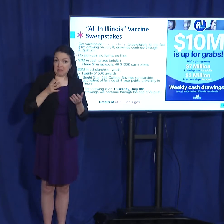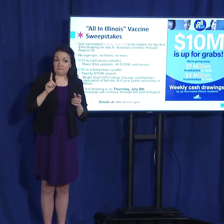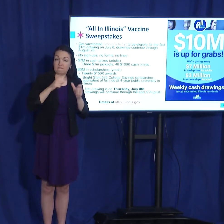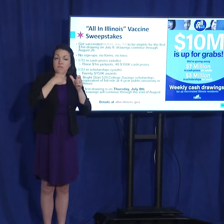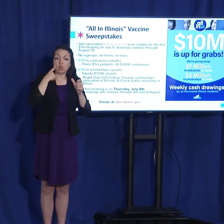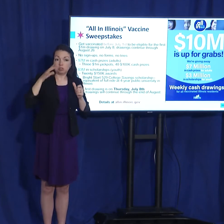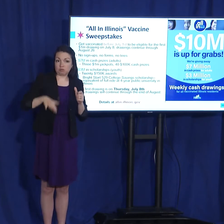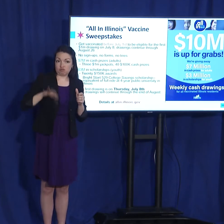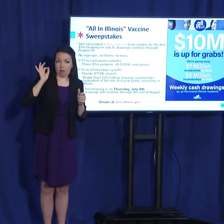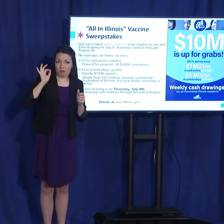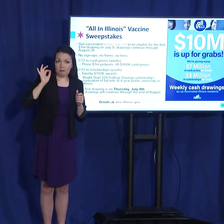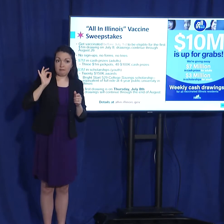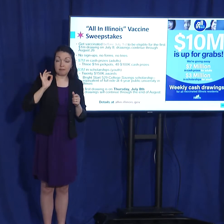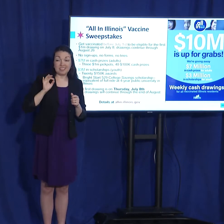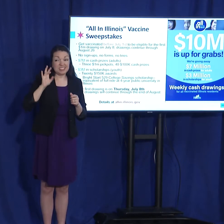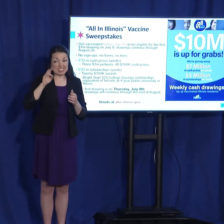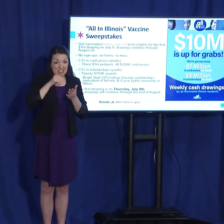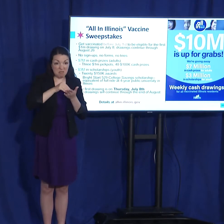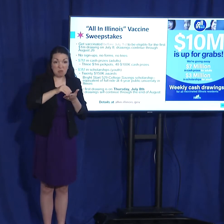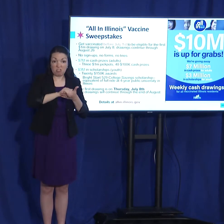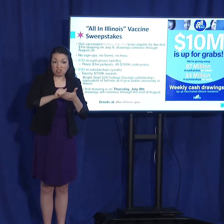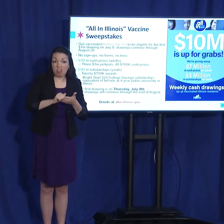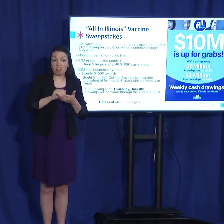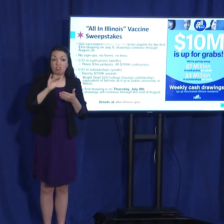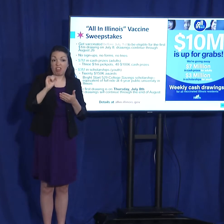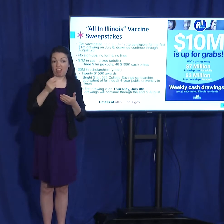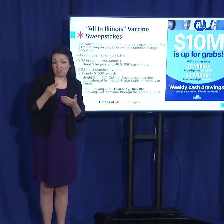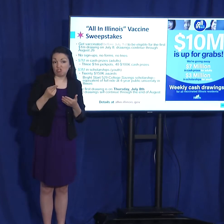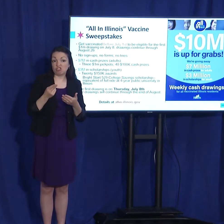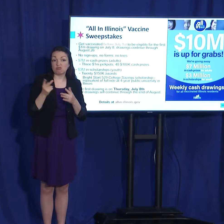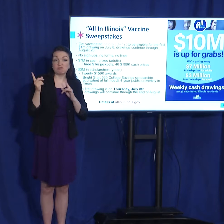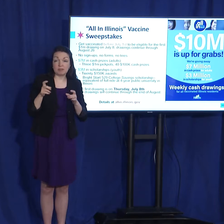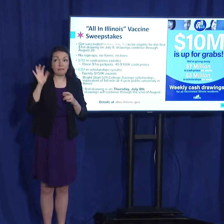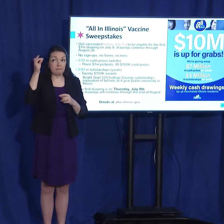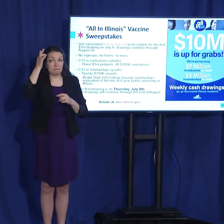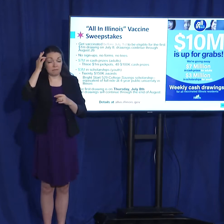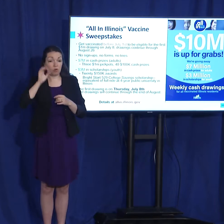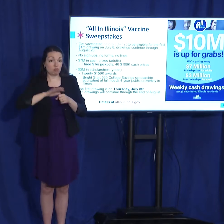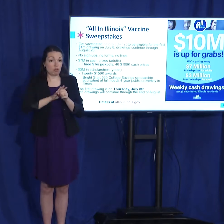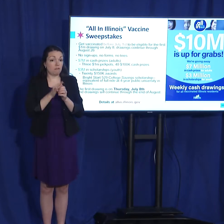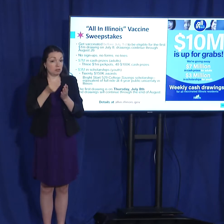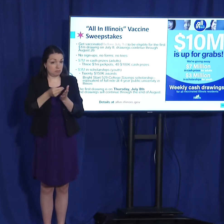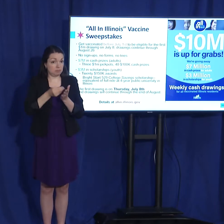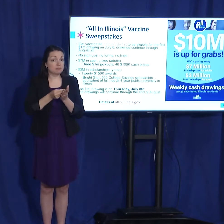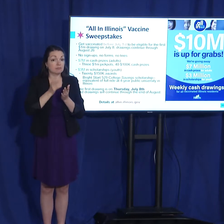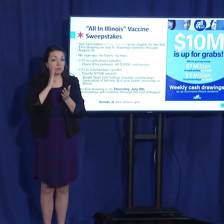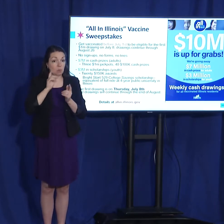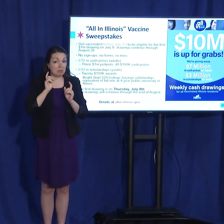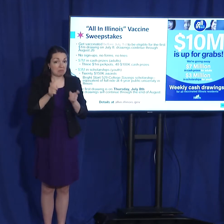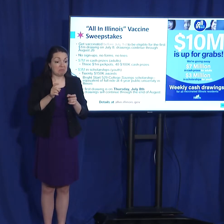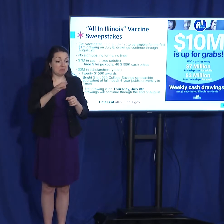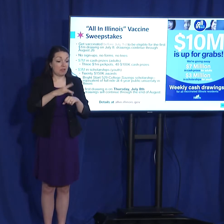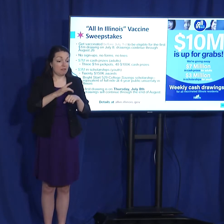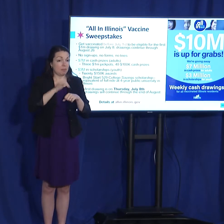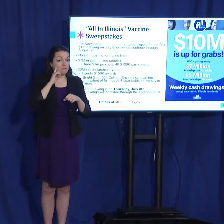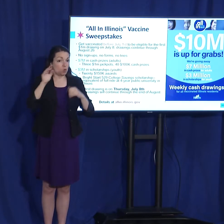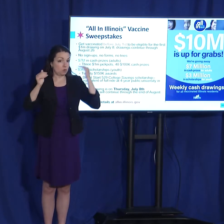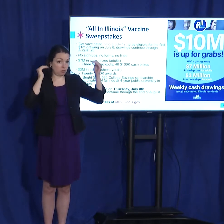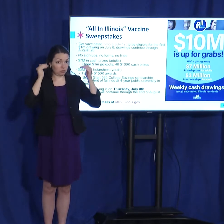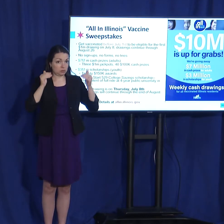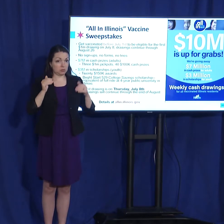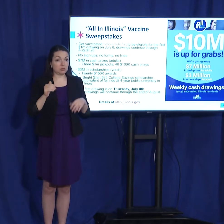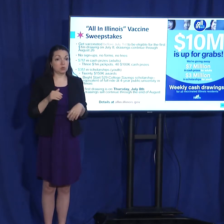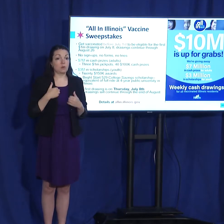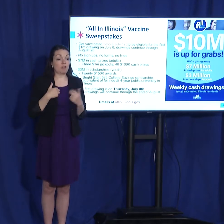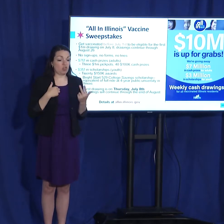And there's $7 million in cash prizes. This is federal COVID funding that is available to adults. So there's 3